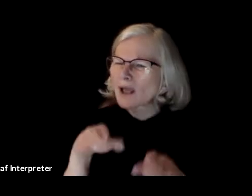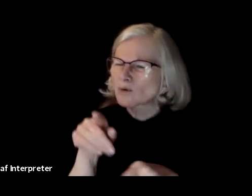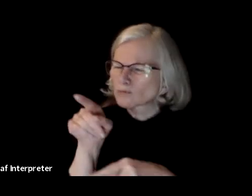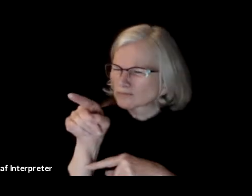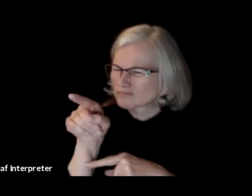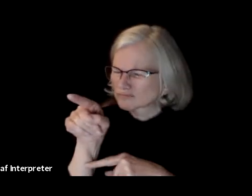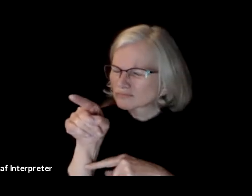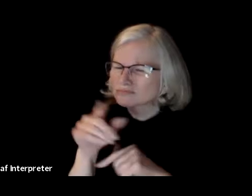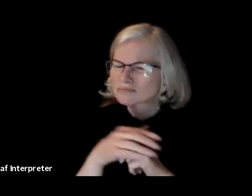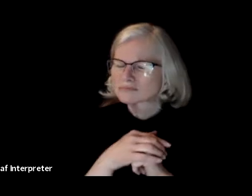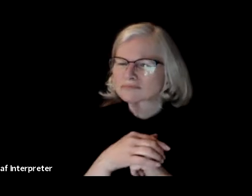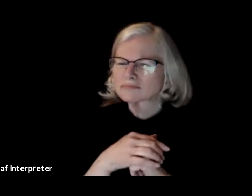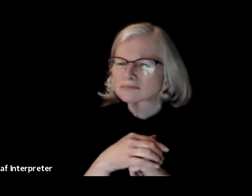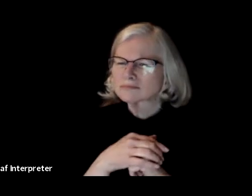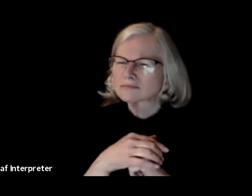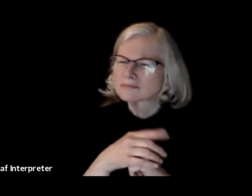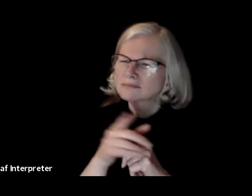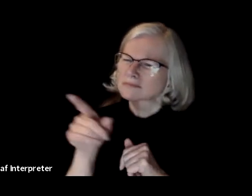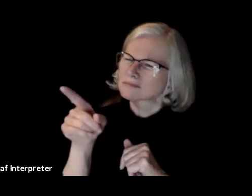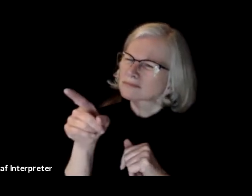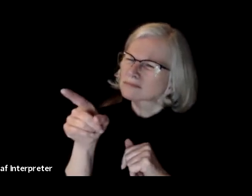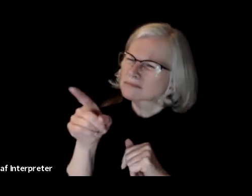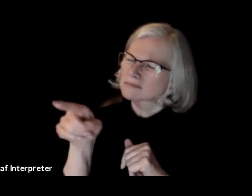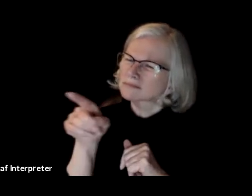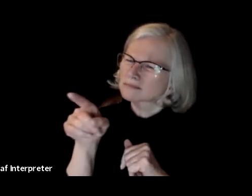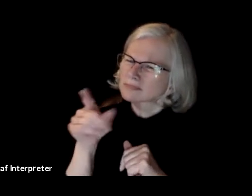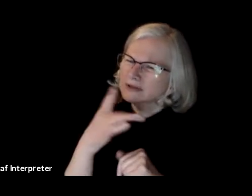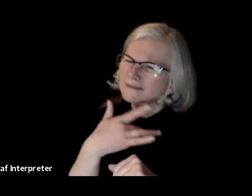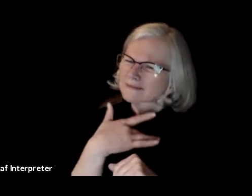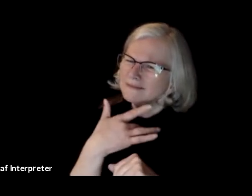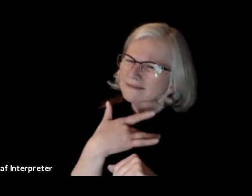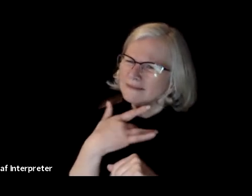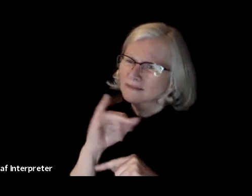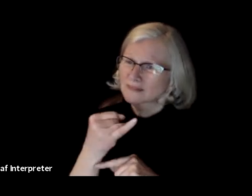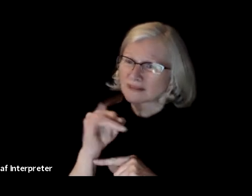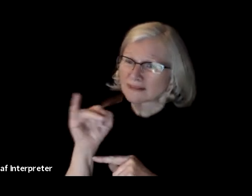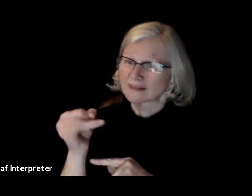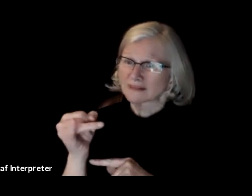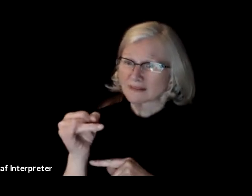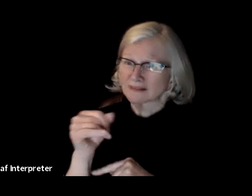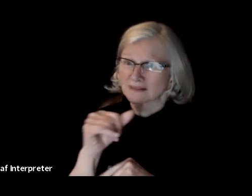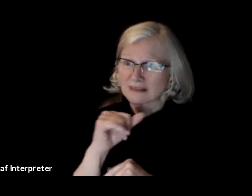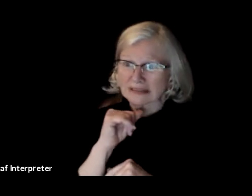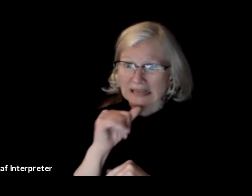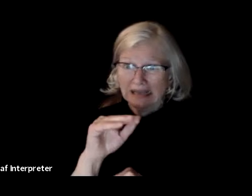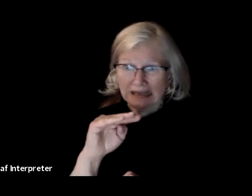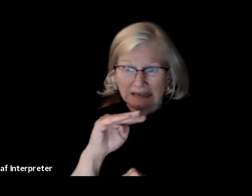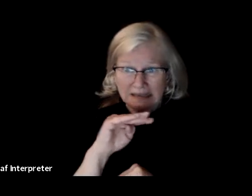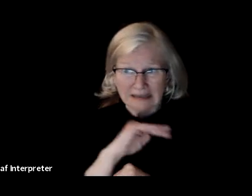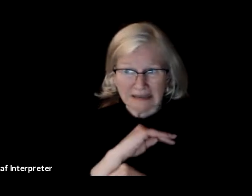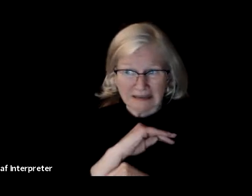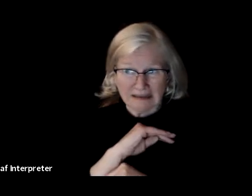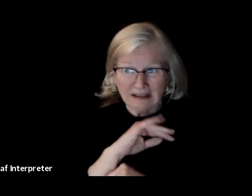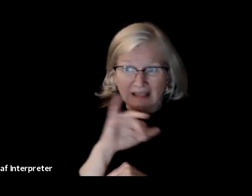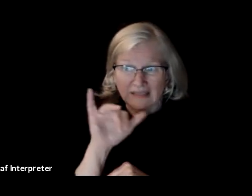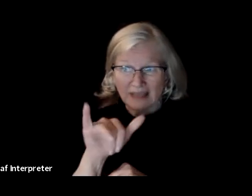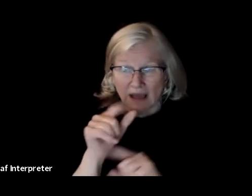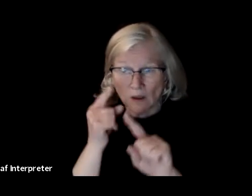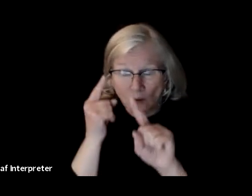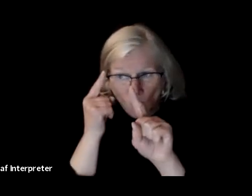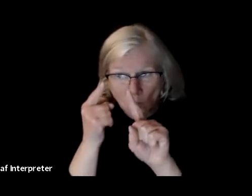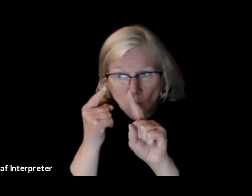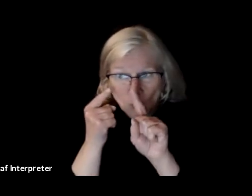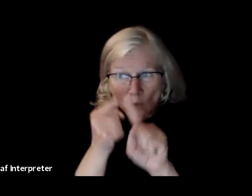though Johnson & Johnson was going to meet its goal of vaccines by the end of the